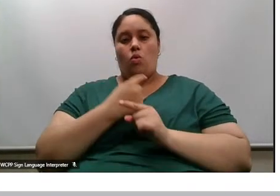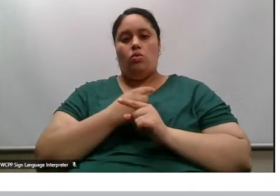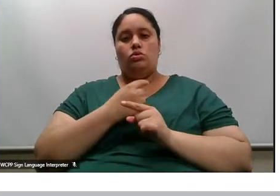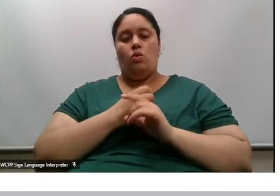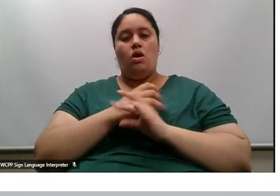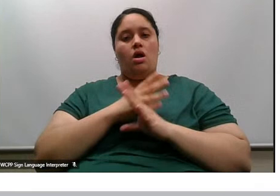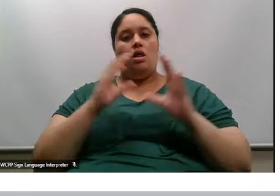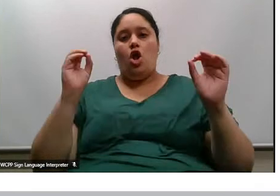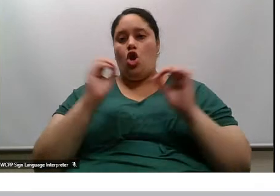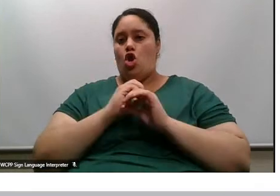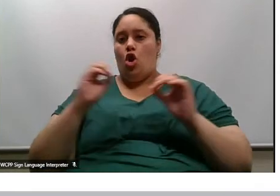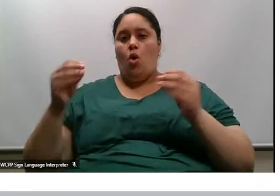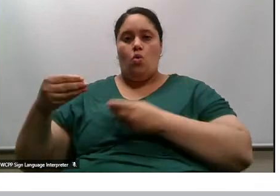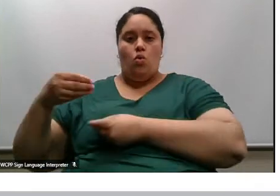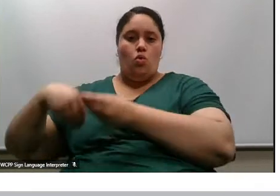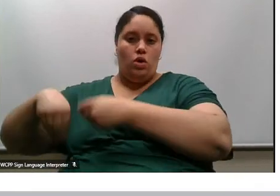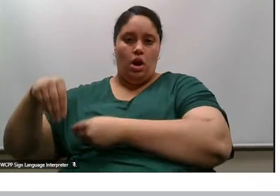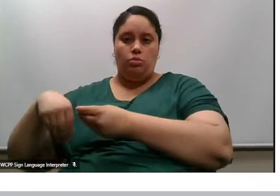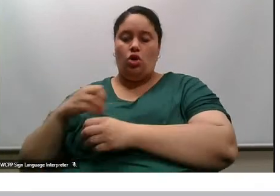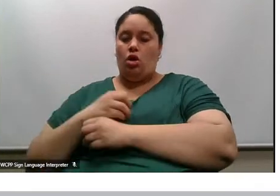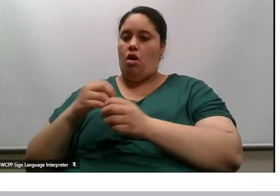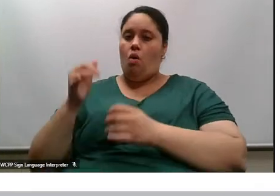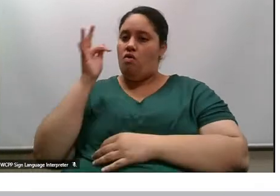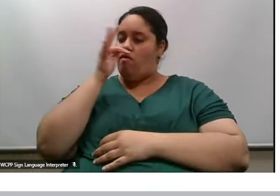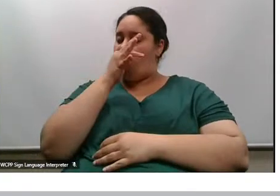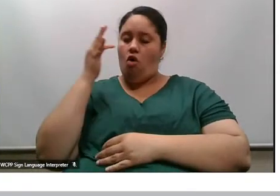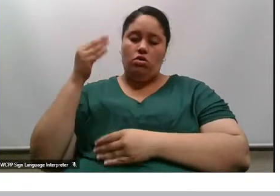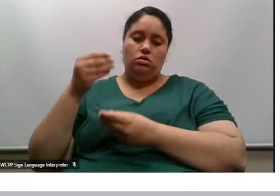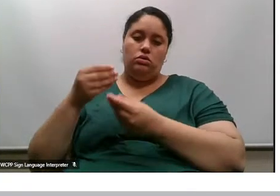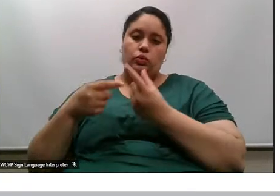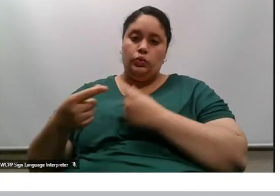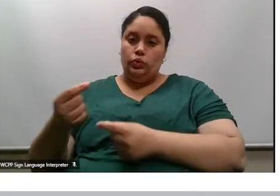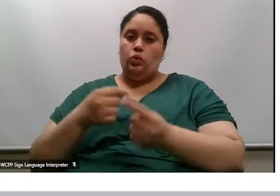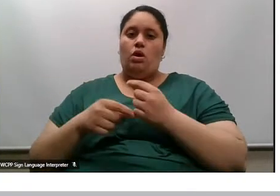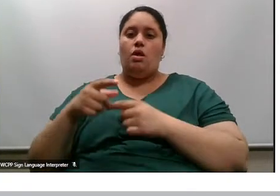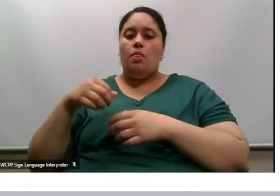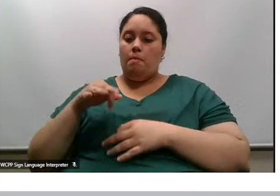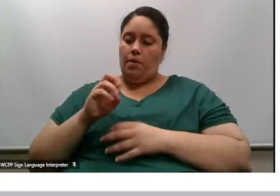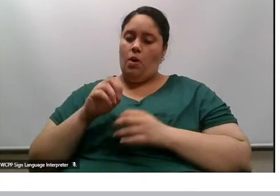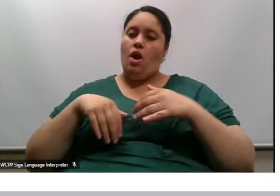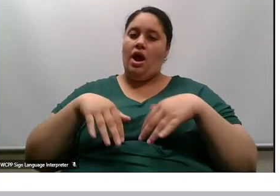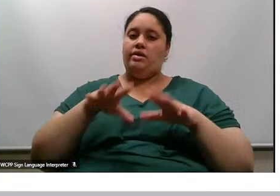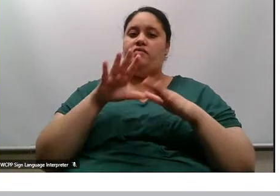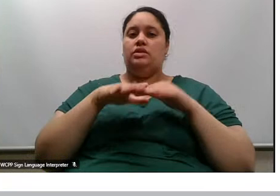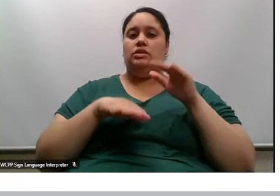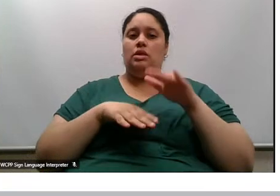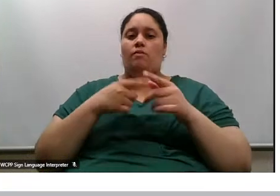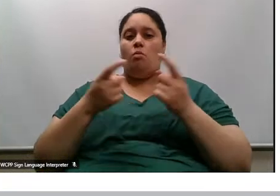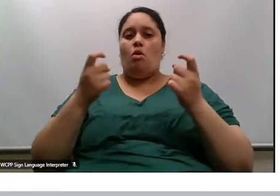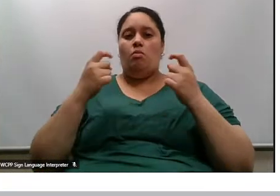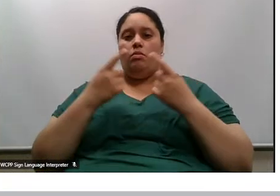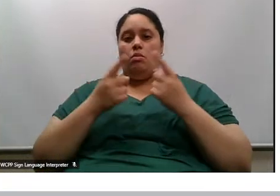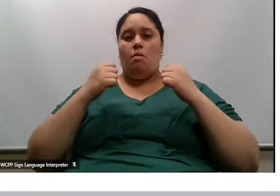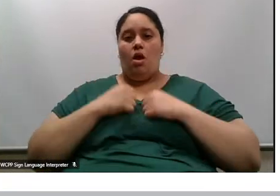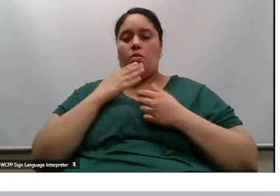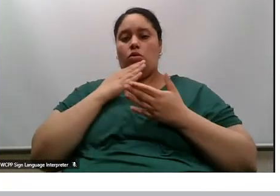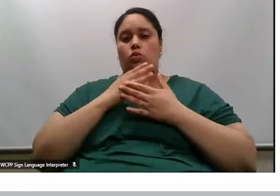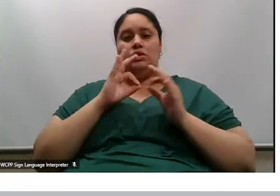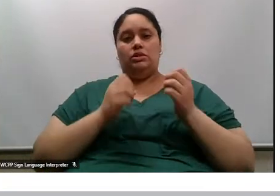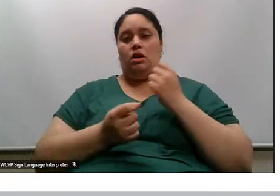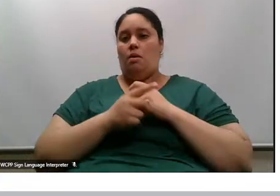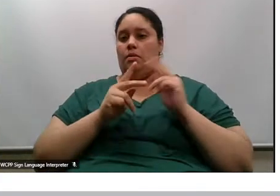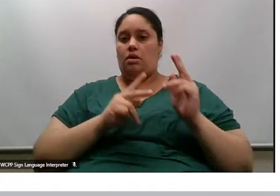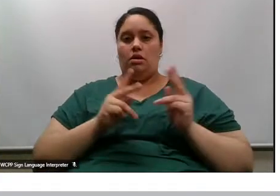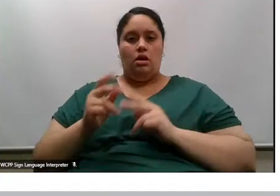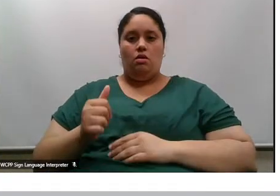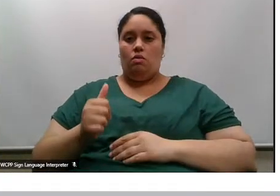no corruption, there was no fraud, and this is actually a proactive step from the department to make sure that it does not happen